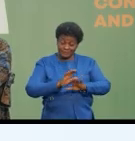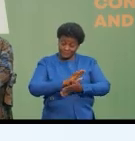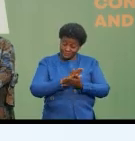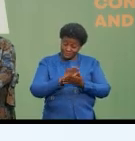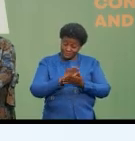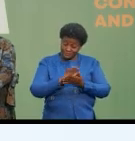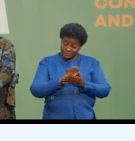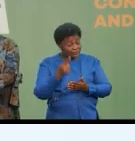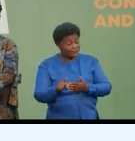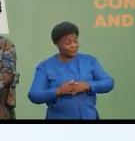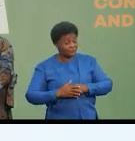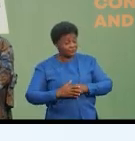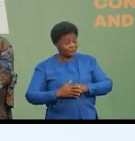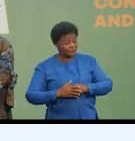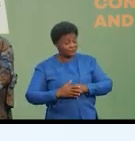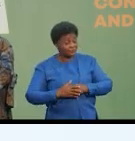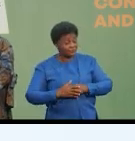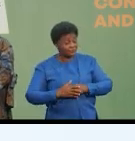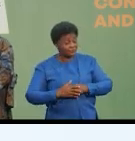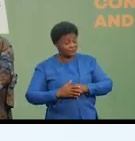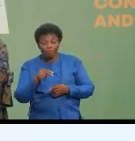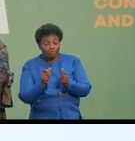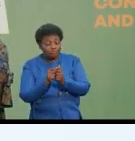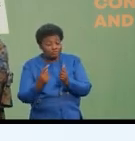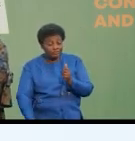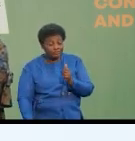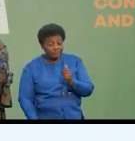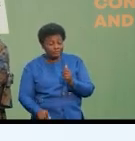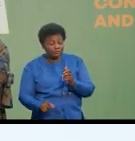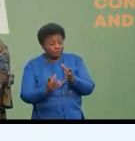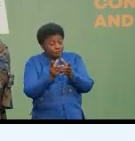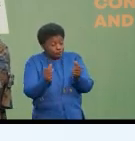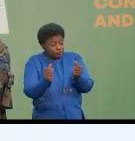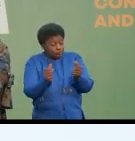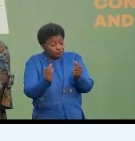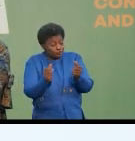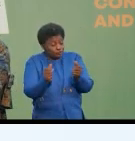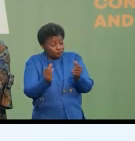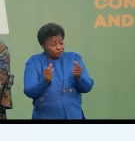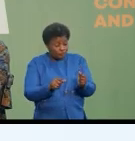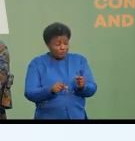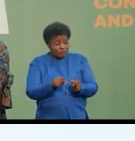the fact that we need to do more with addressing vertical transmission.